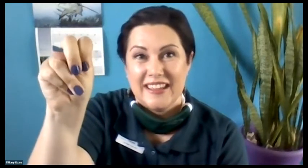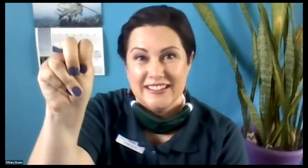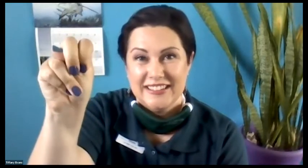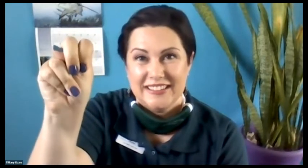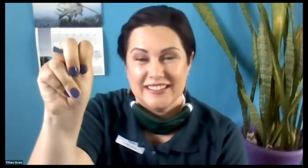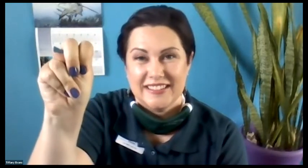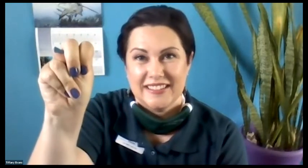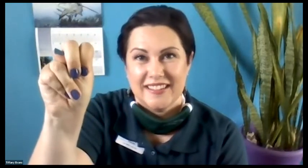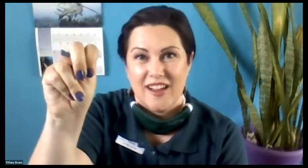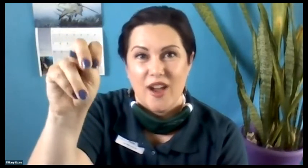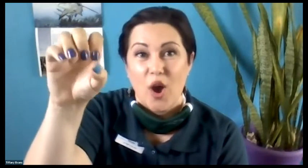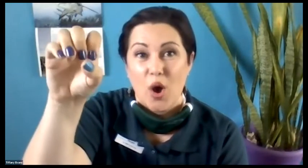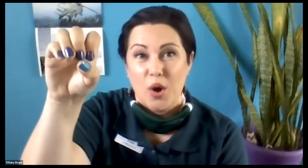N, O,